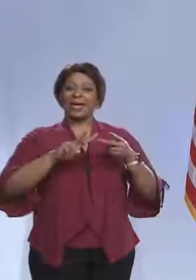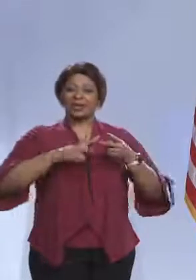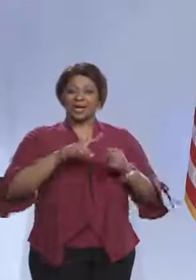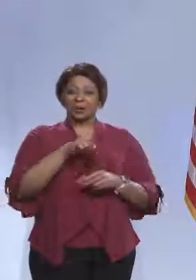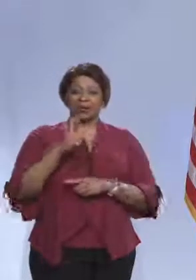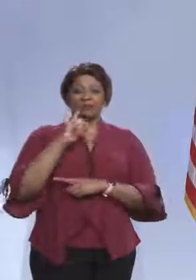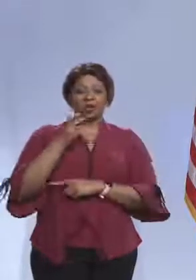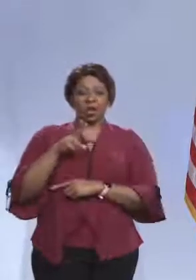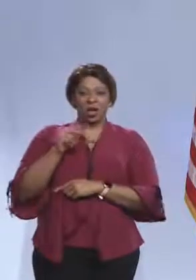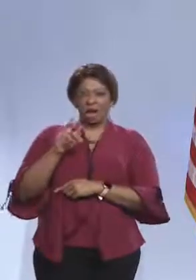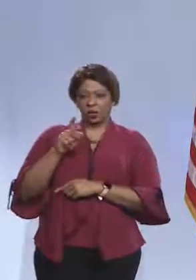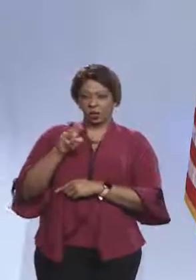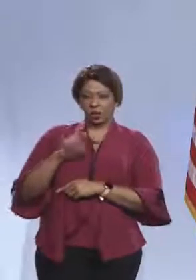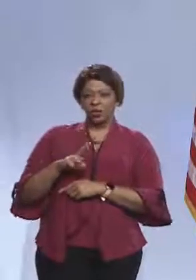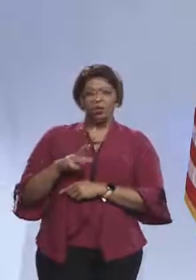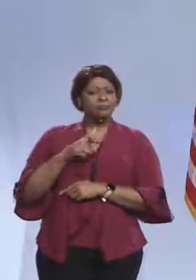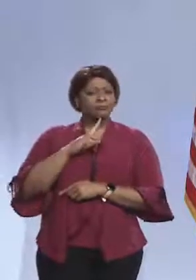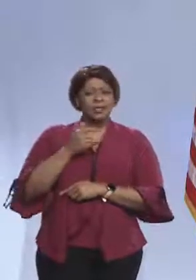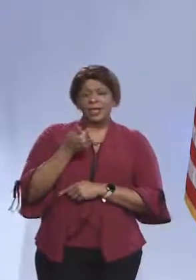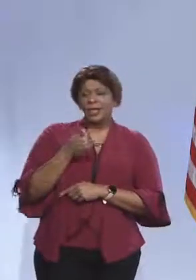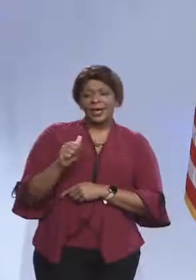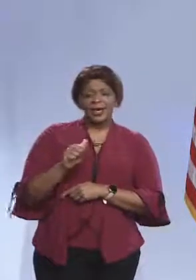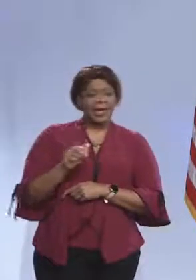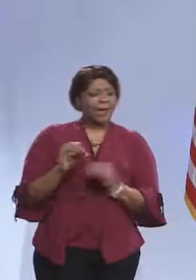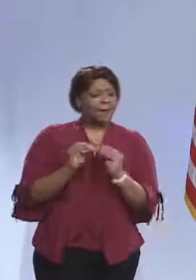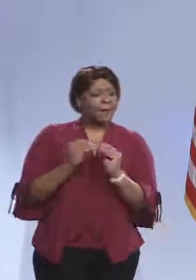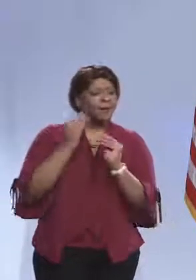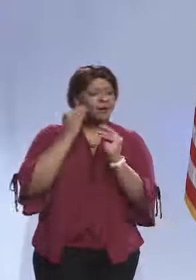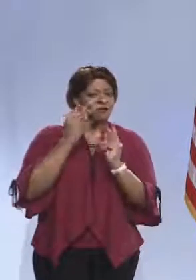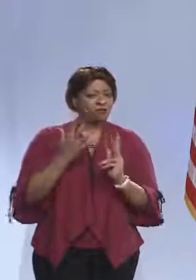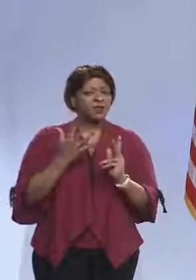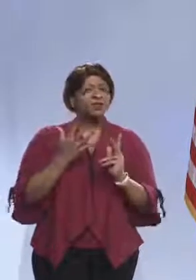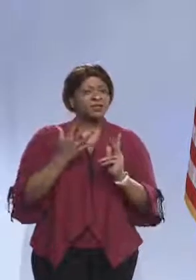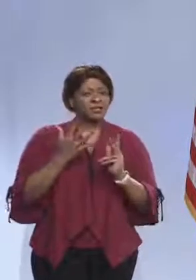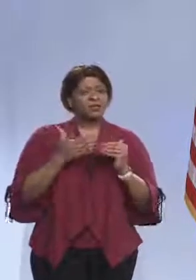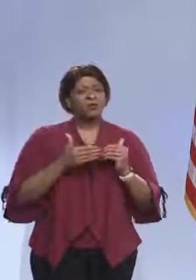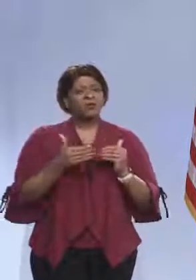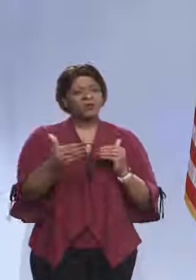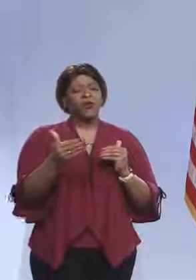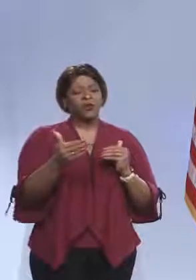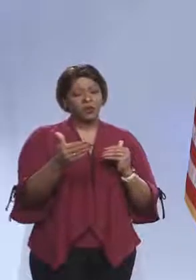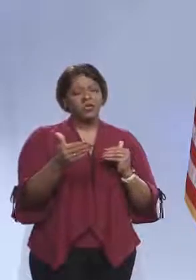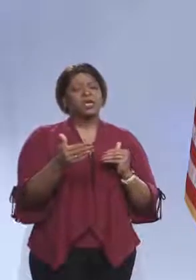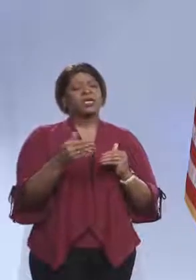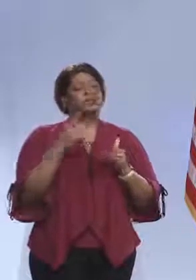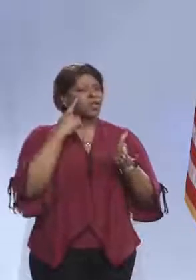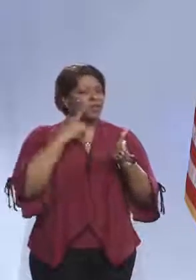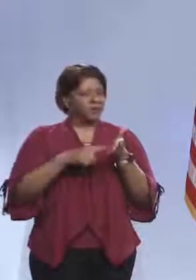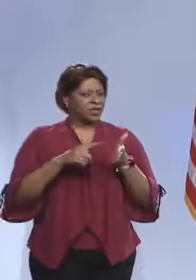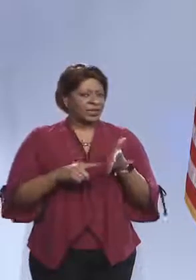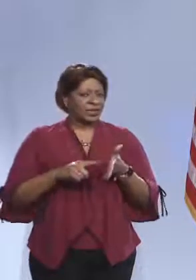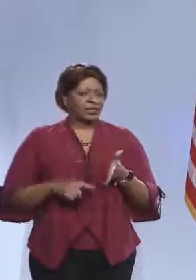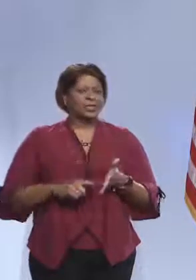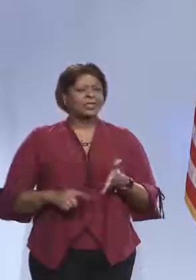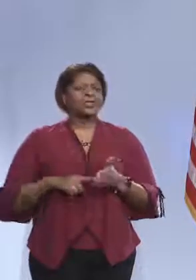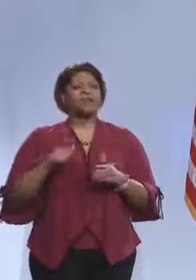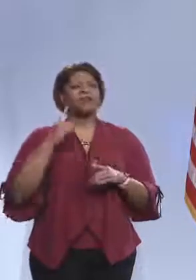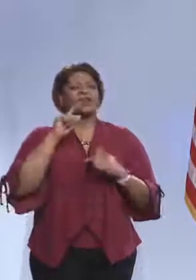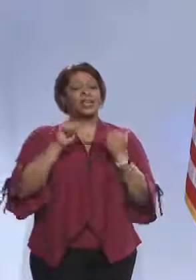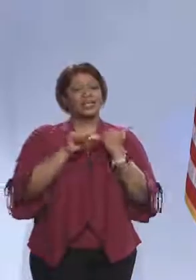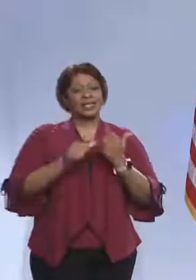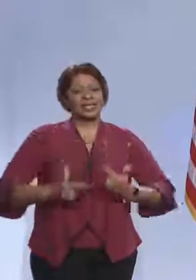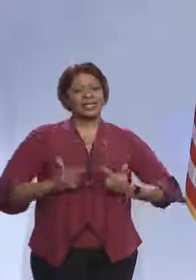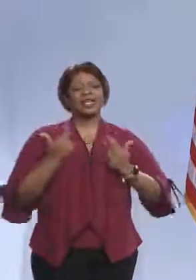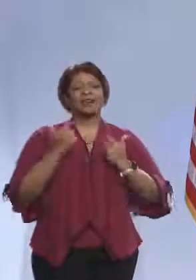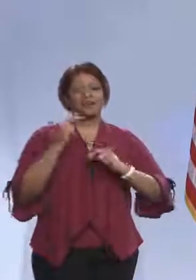Dr. Haushalter is if there's any additional information moving forward in terms of the investigations at the assisted living facilities